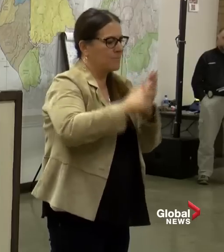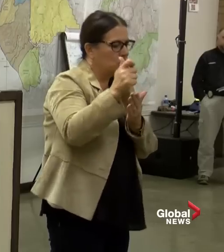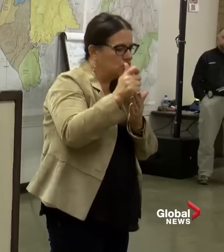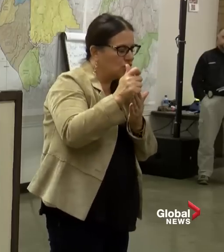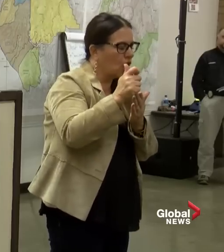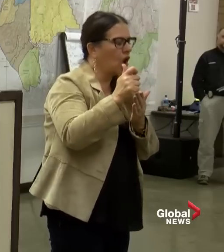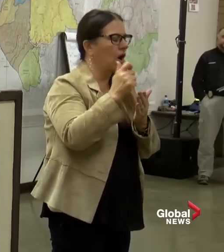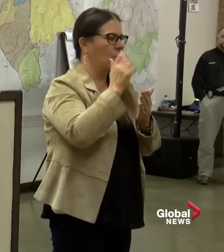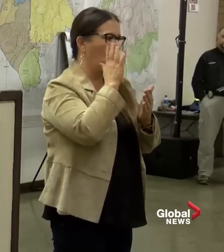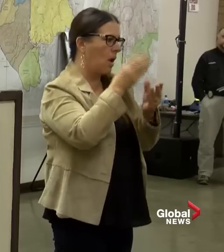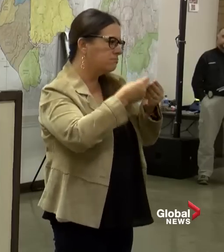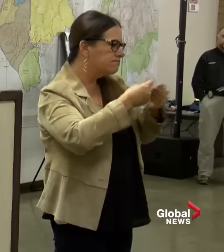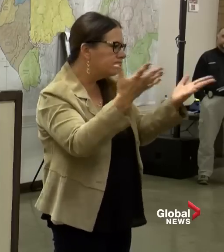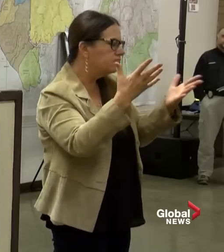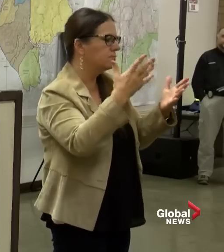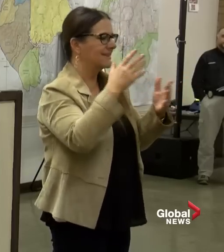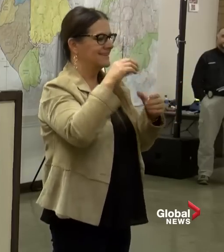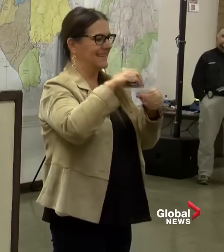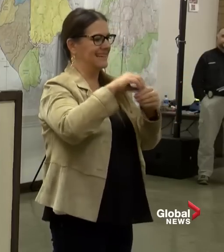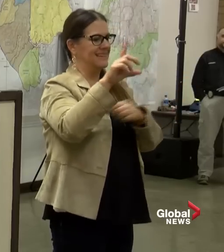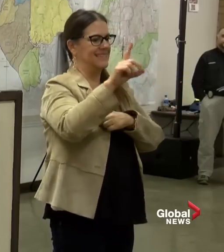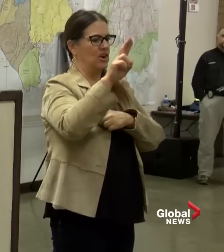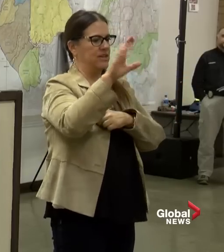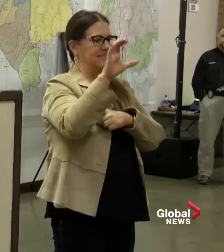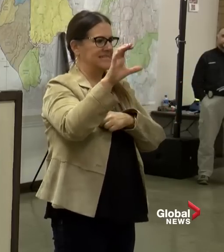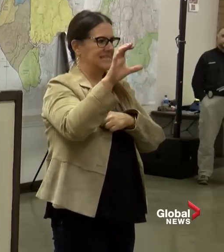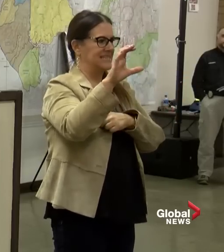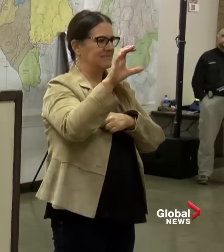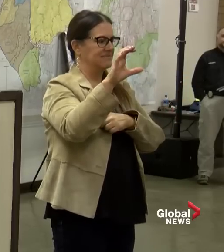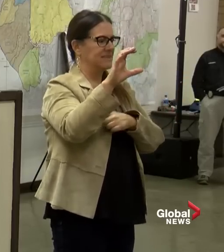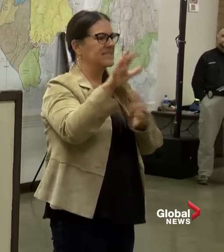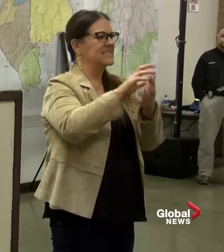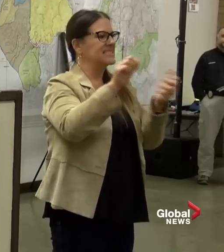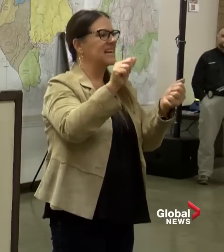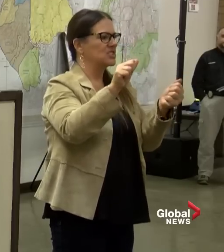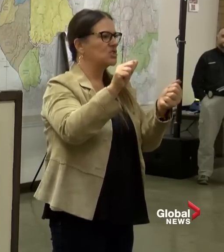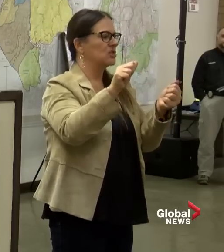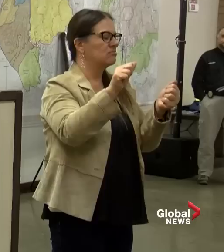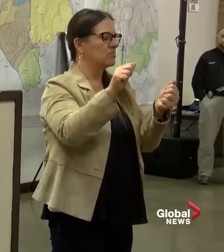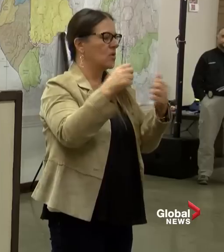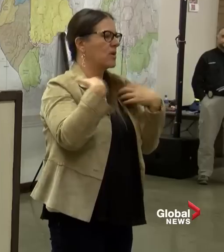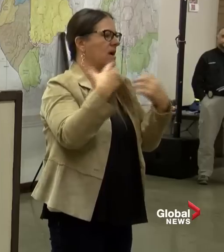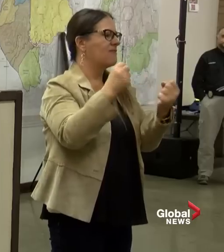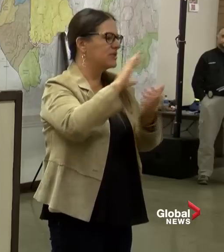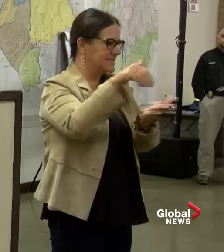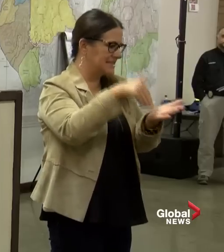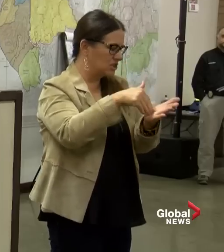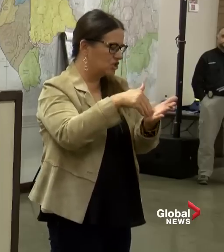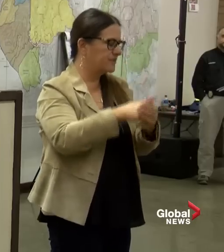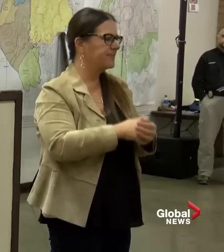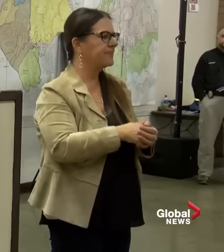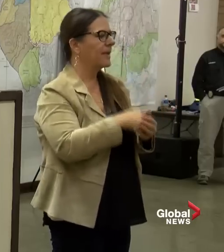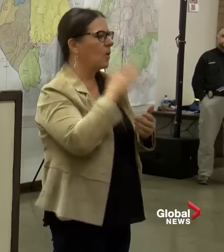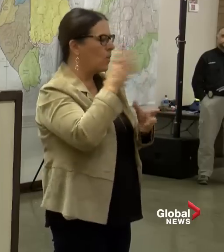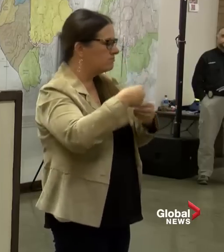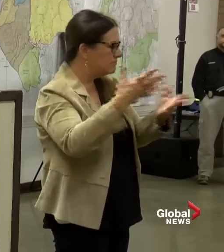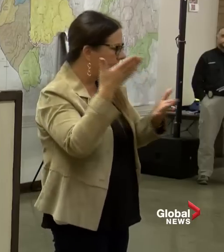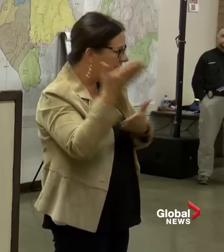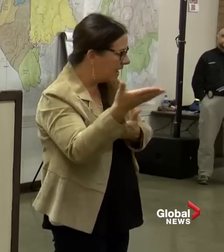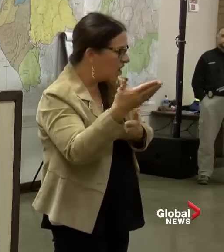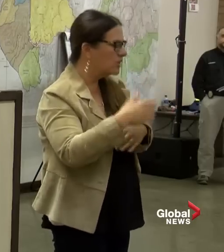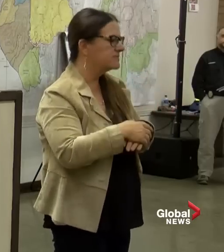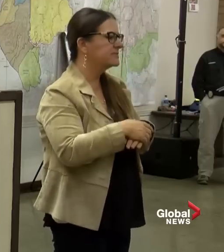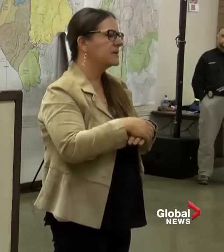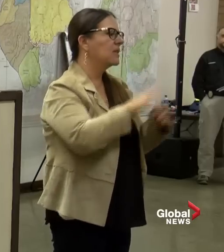at the Disaster Recovery Center and at controlled reentry checkpoints. Butte County is working